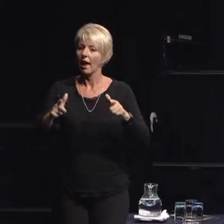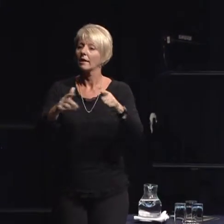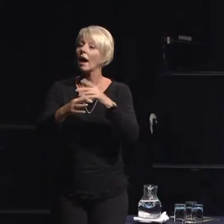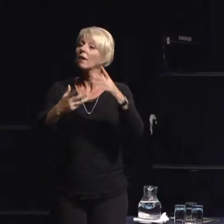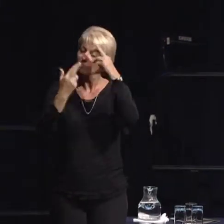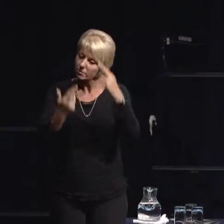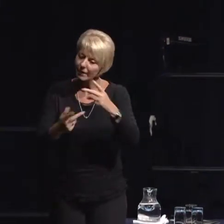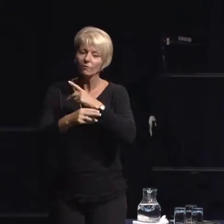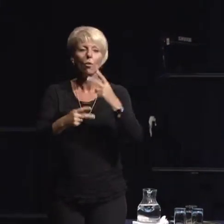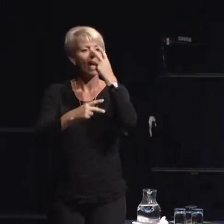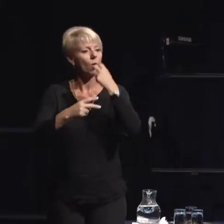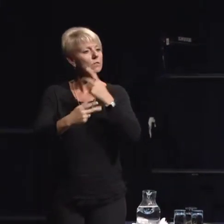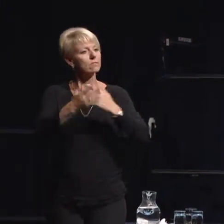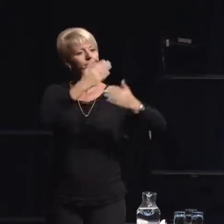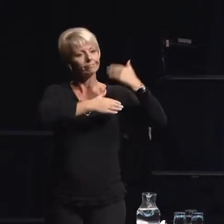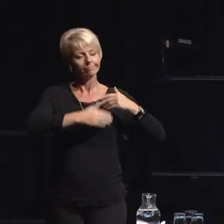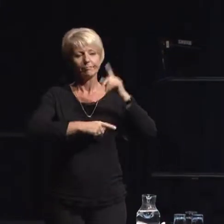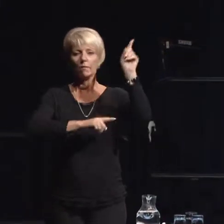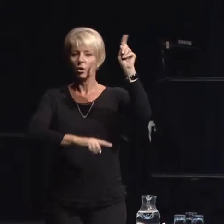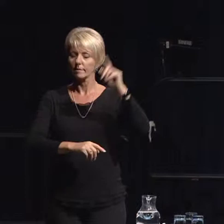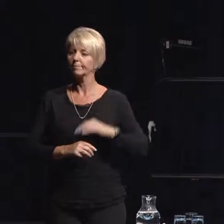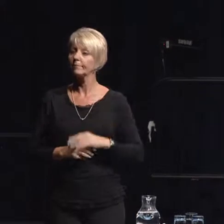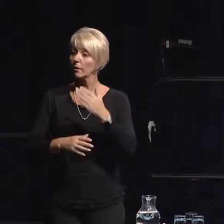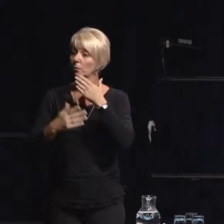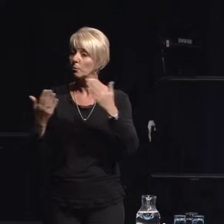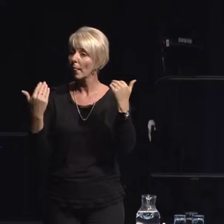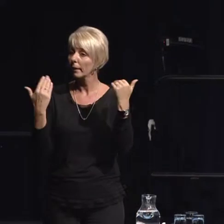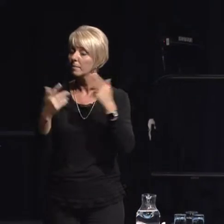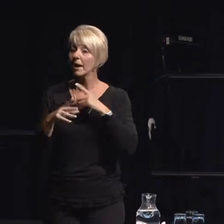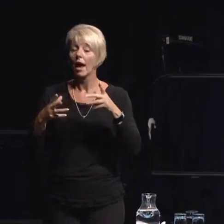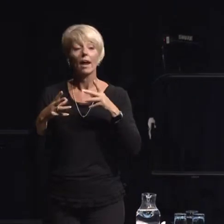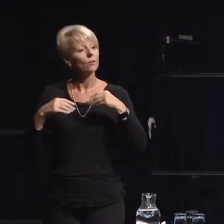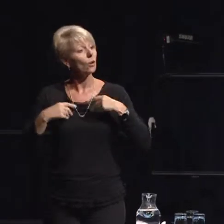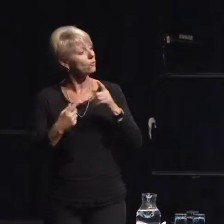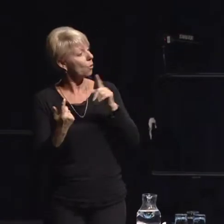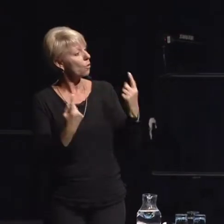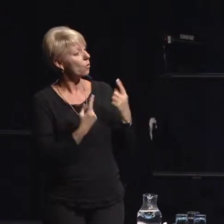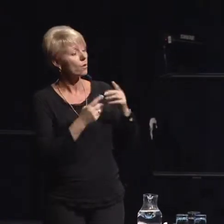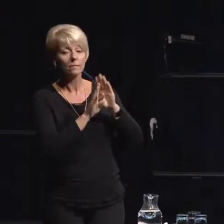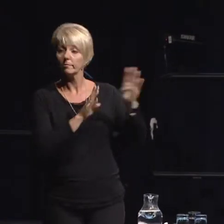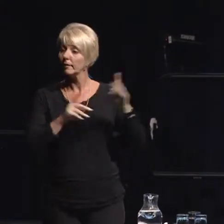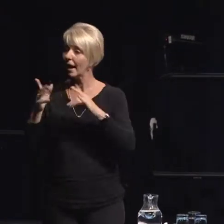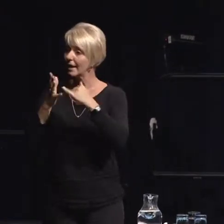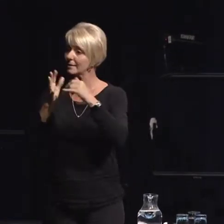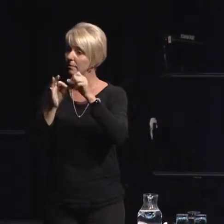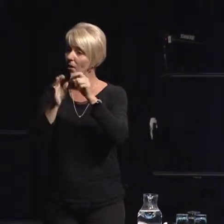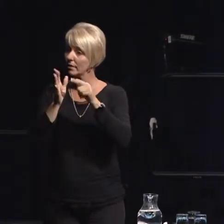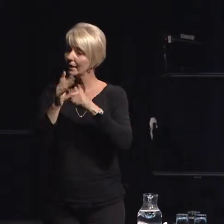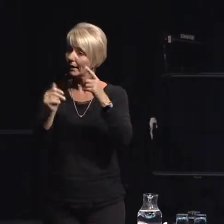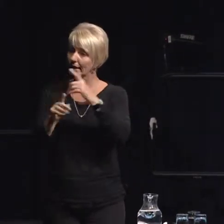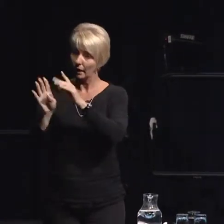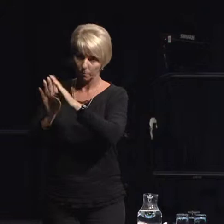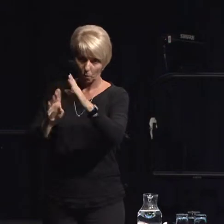both past and present. I'd also like to welcome and acknowledge my fellow board members for the Southbank Institute of